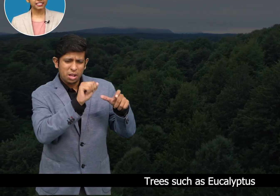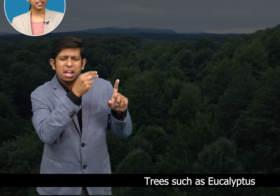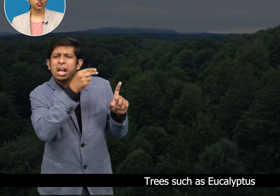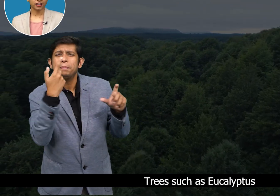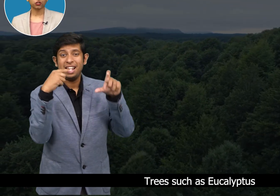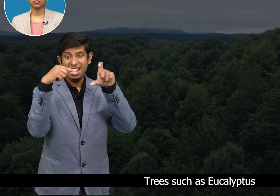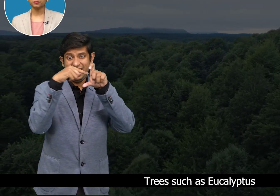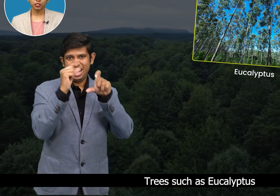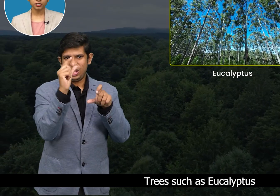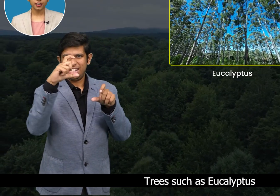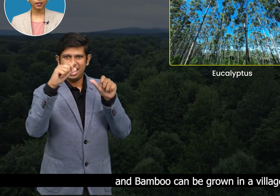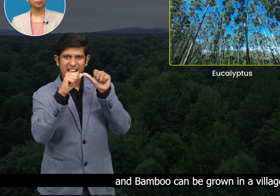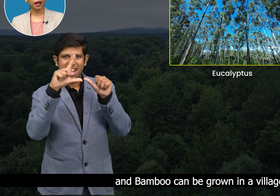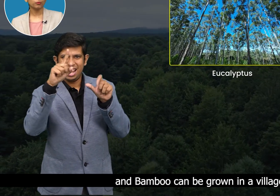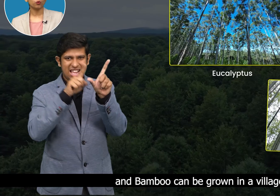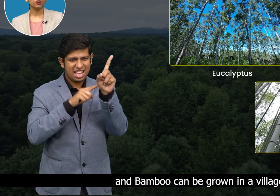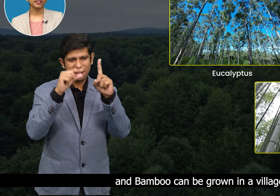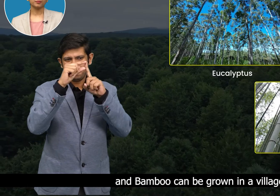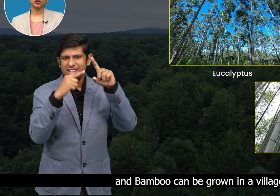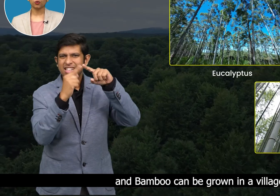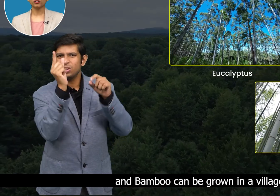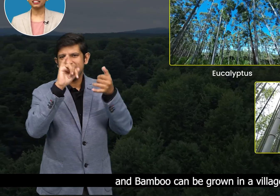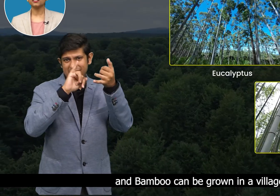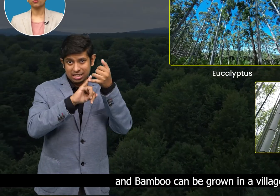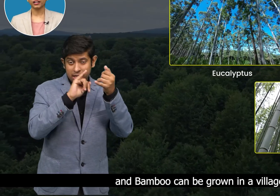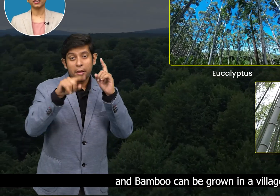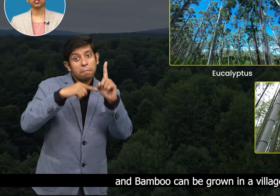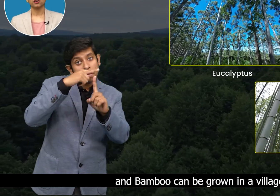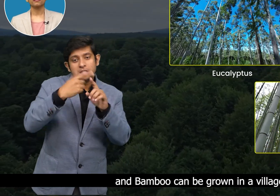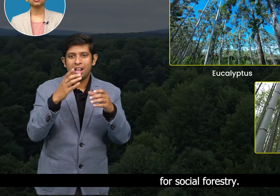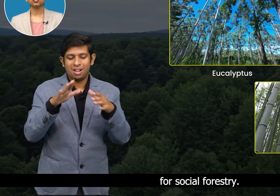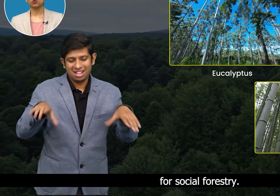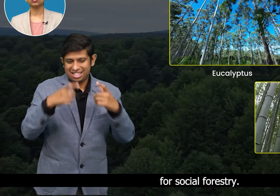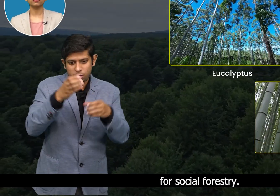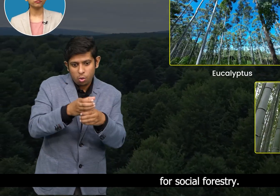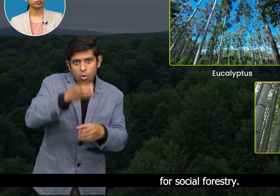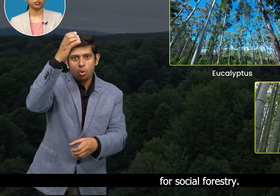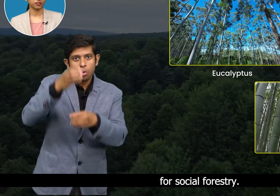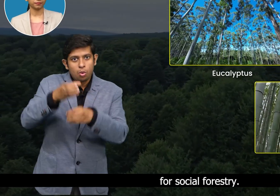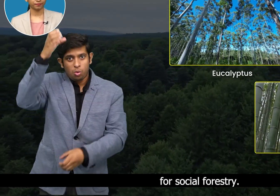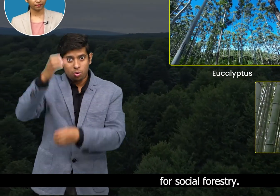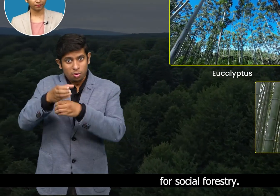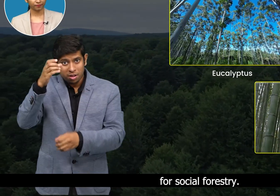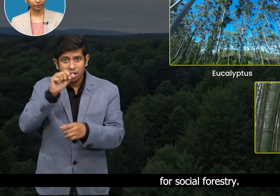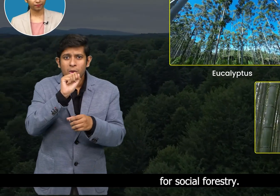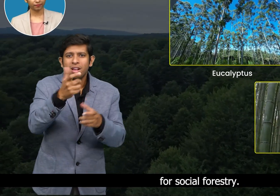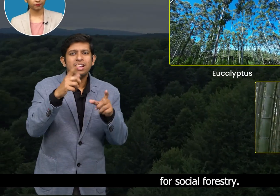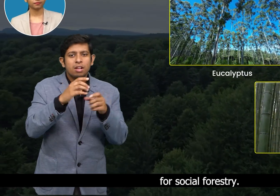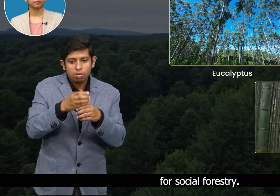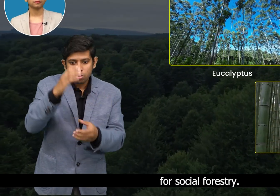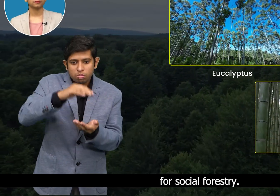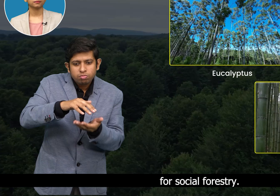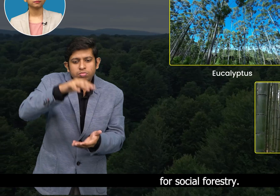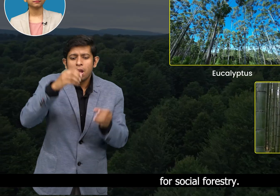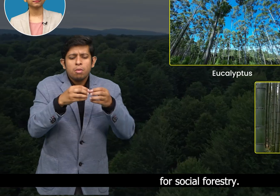Trees such as eucalyptus and bamboo can be grown in a village for social forestry.